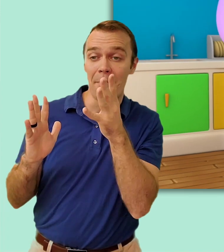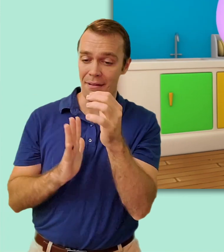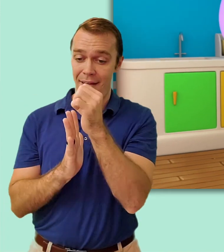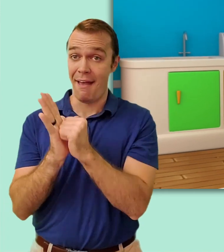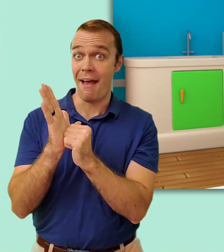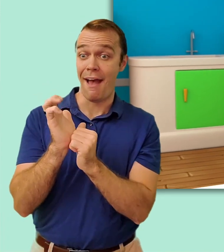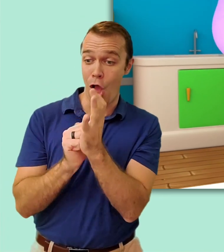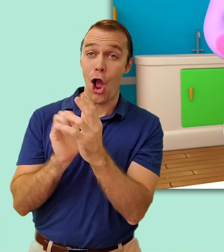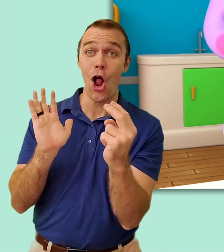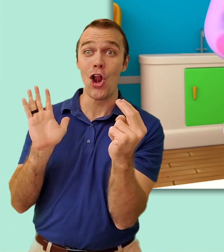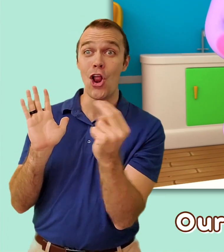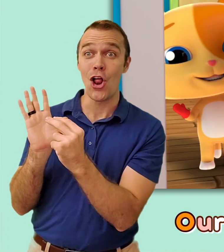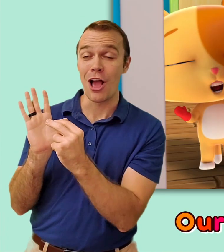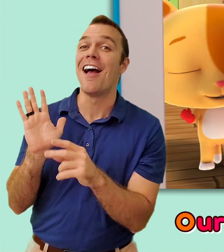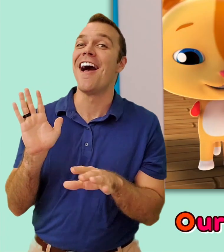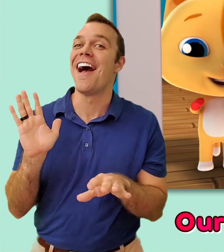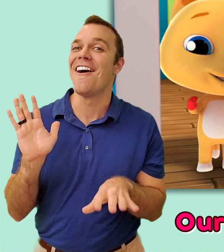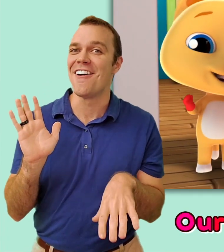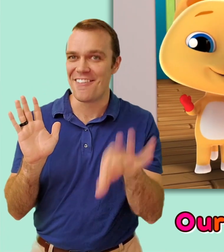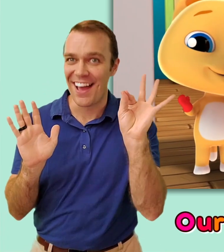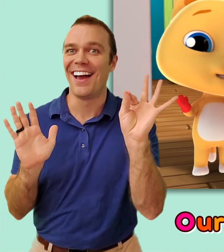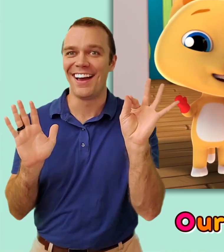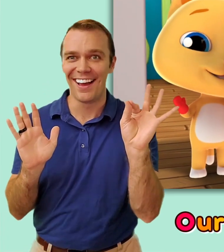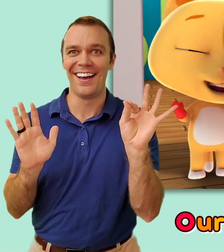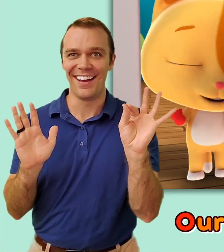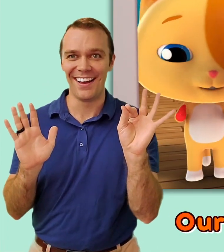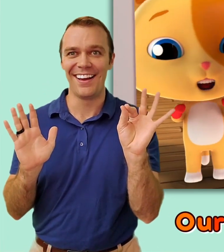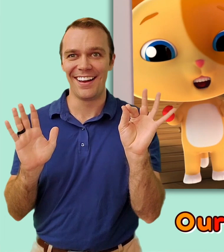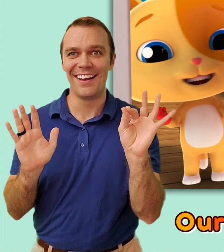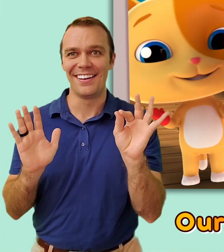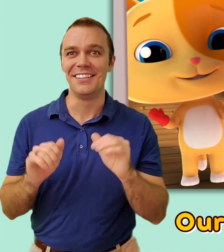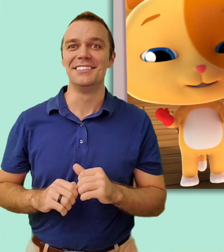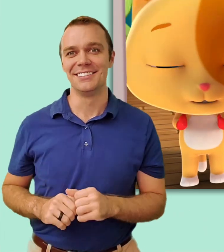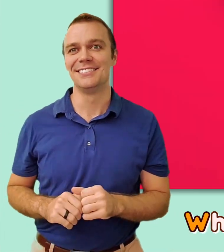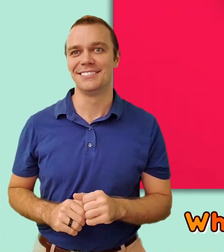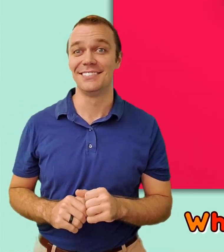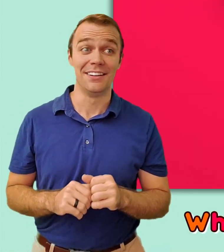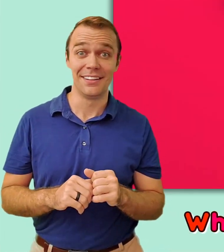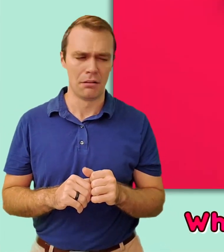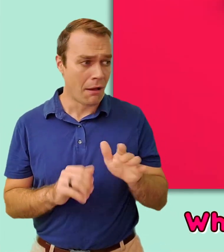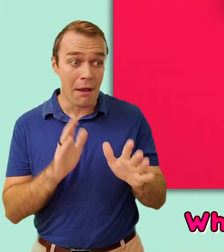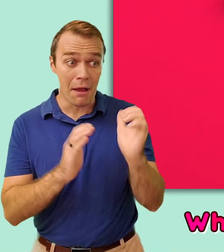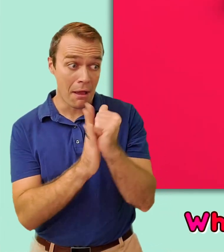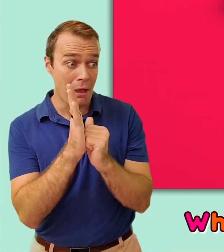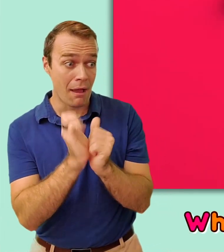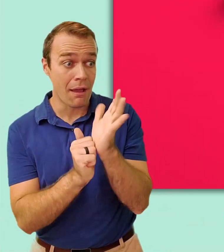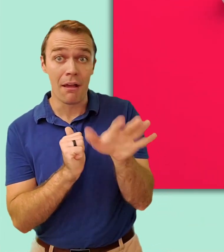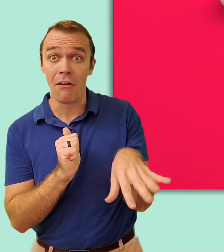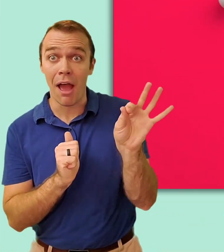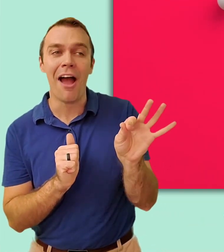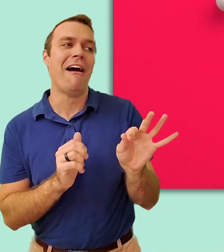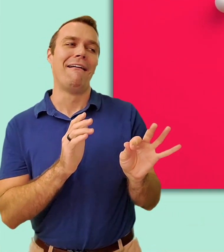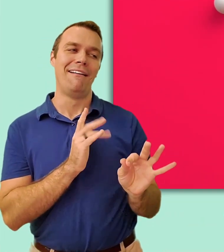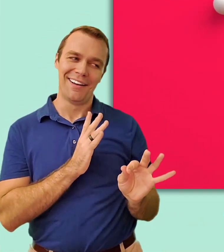dear, see here our mittens we have found. What, found your mittens,